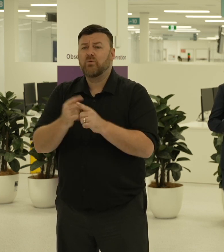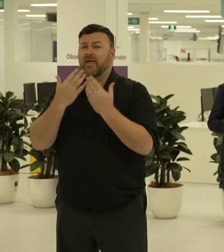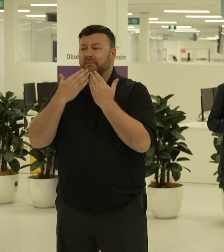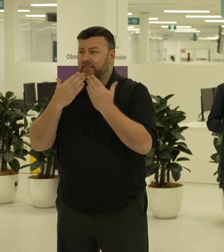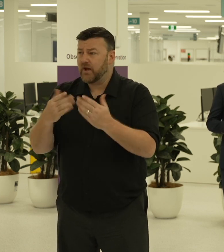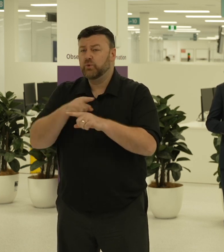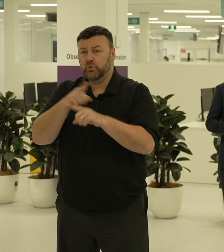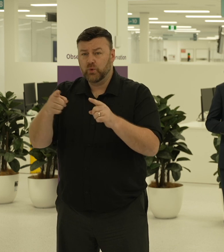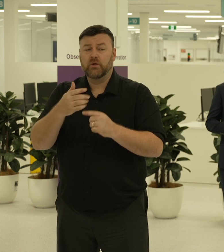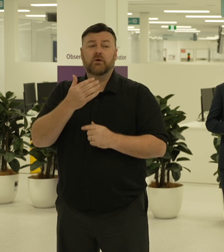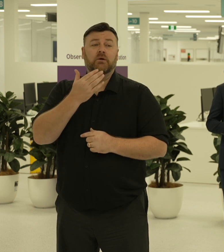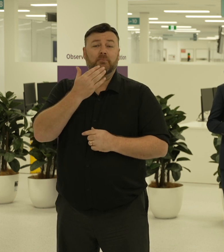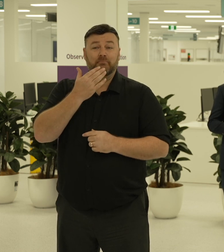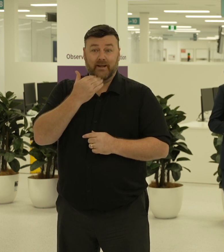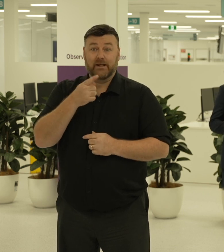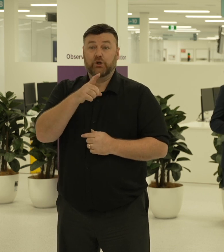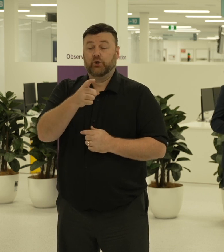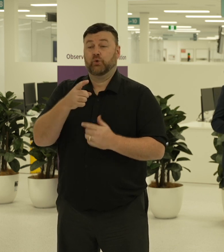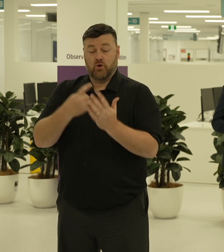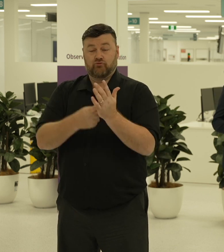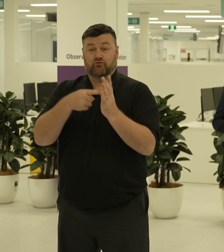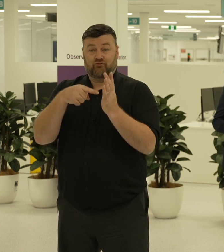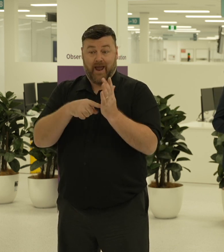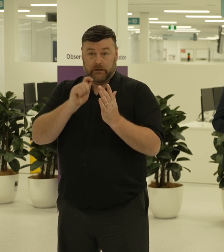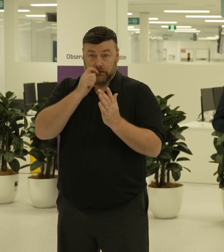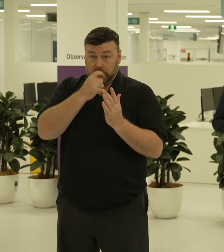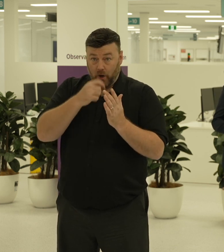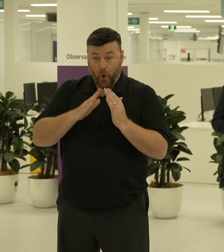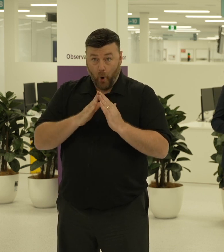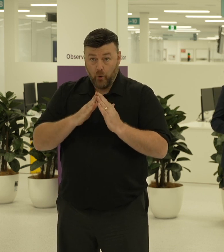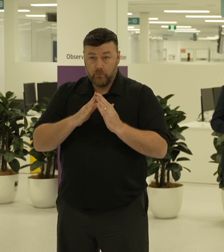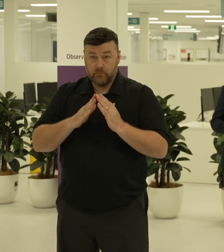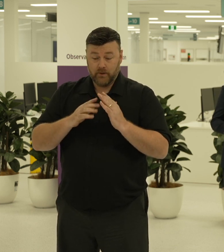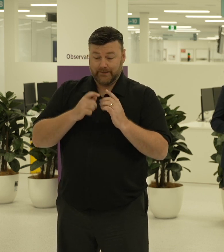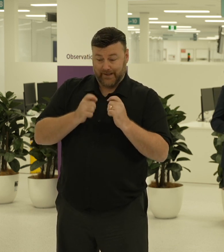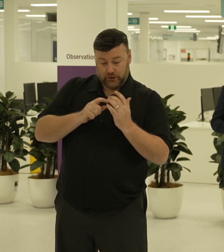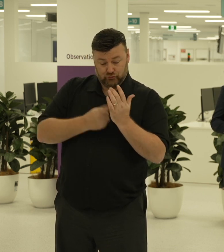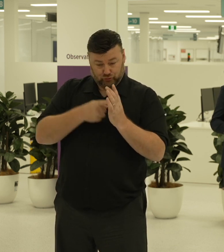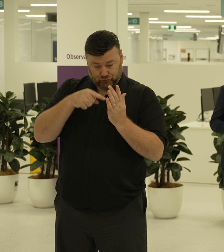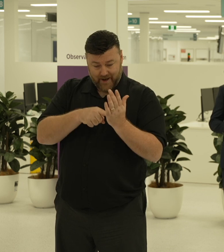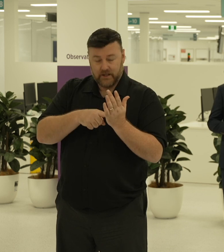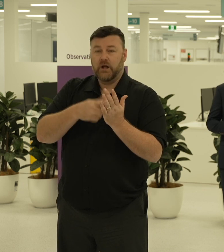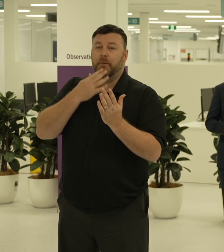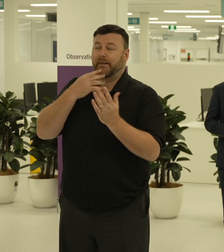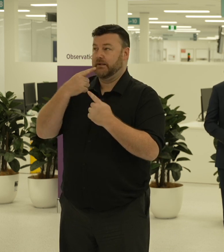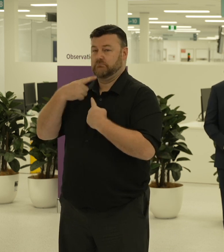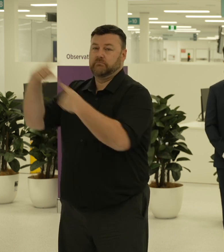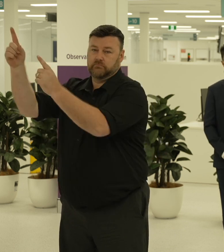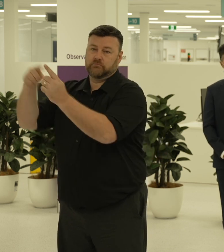to register on their rapid antigen test if they do have a positive case. Continue to